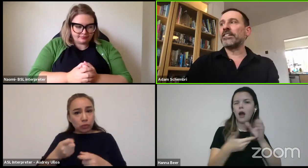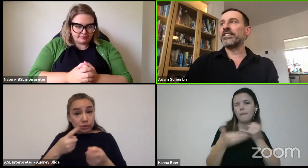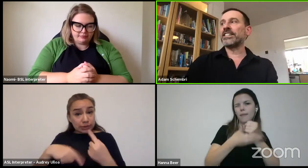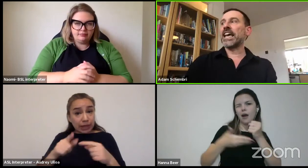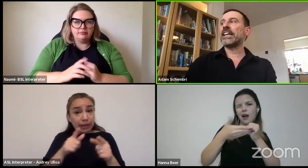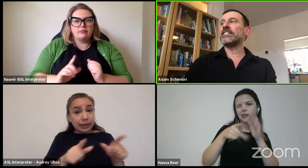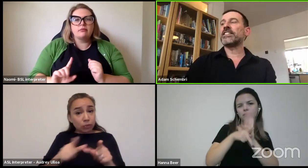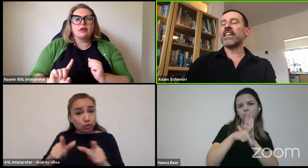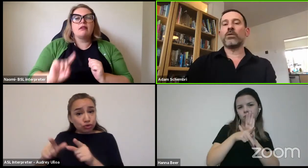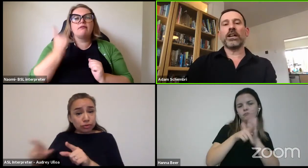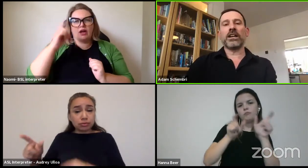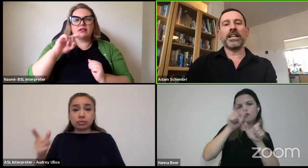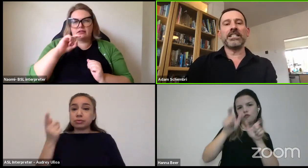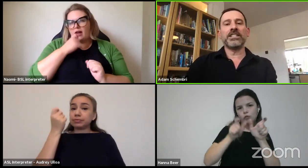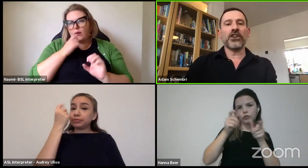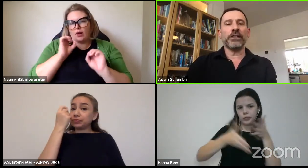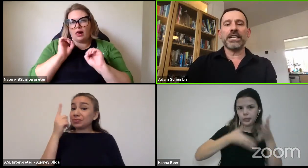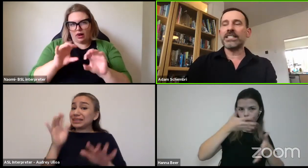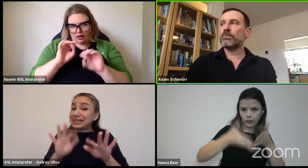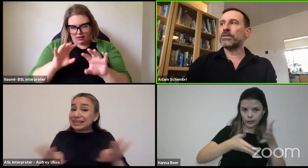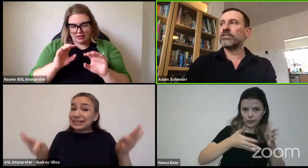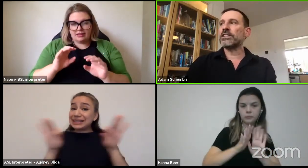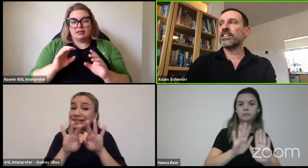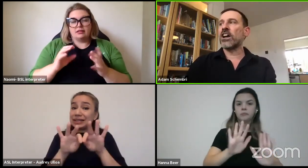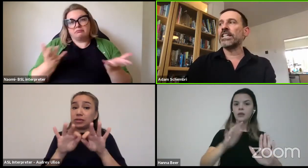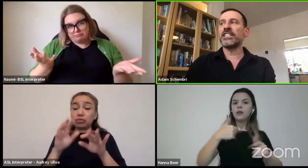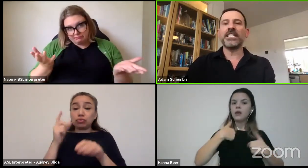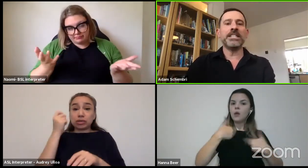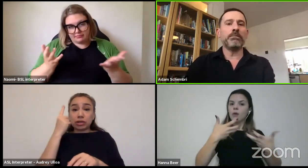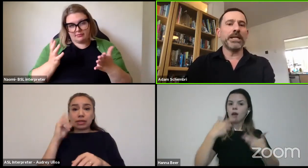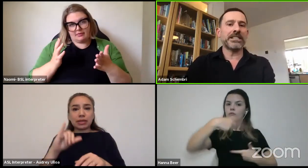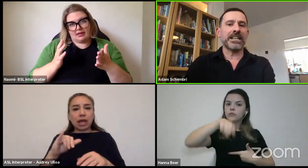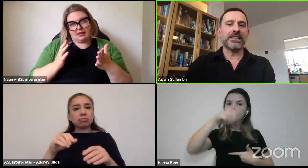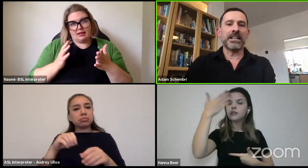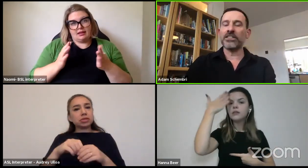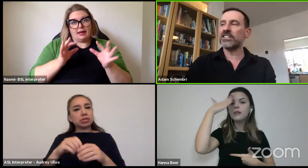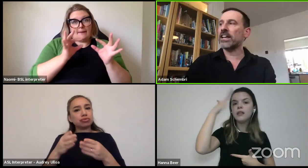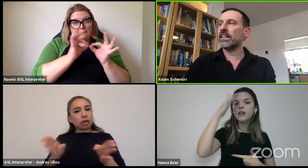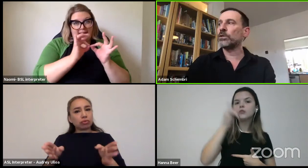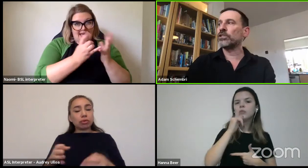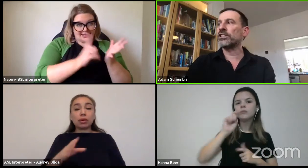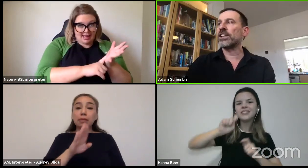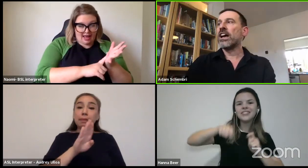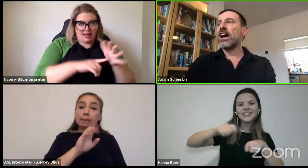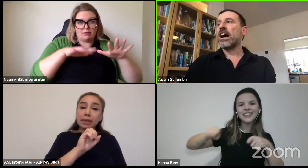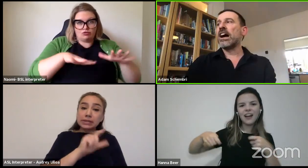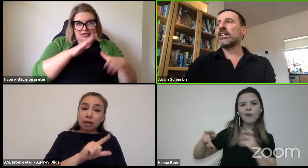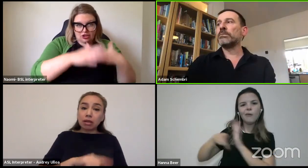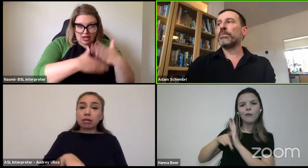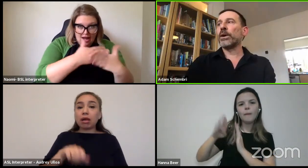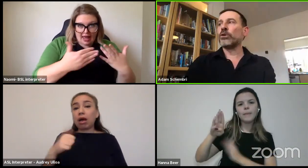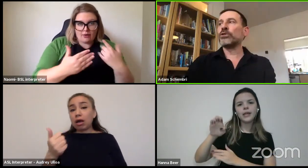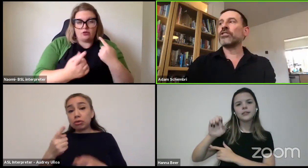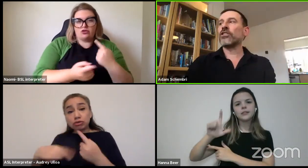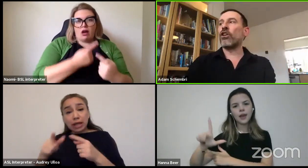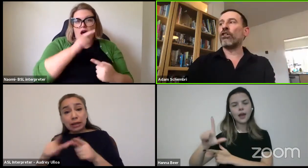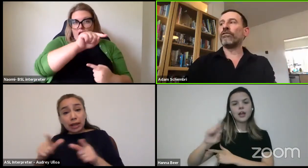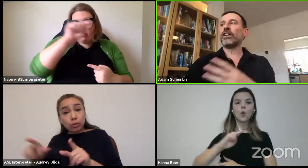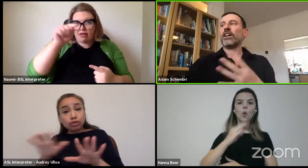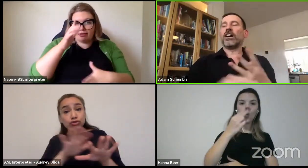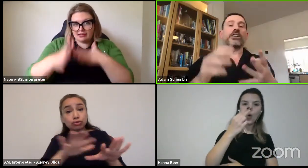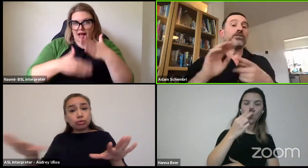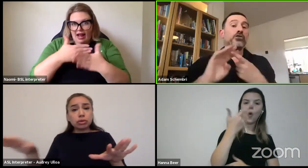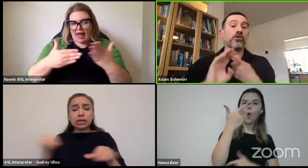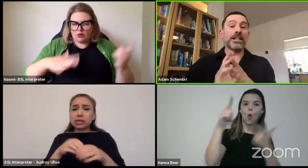to understand is that it's generally accepted that signs in BSL and other sign languages are composed